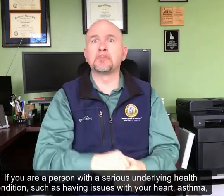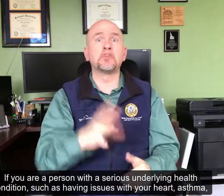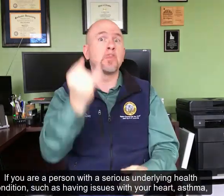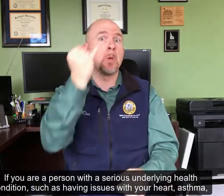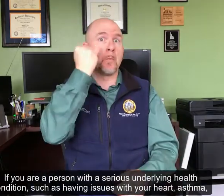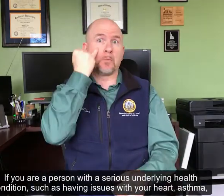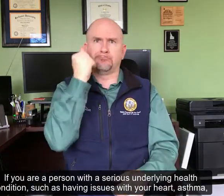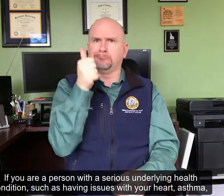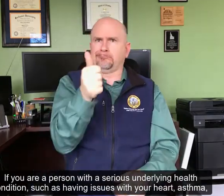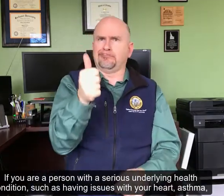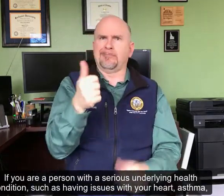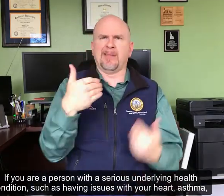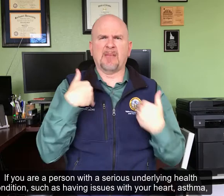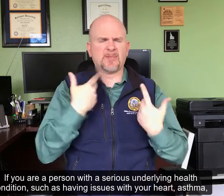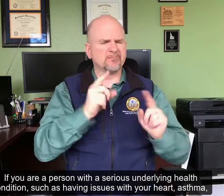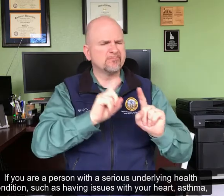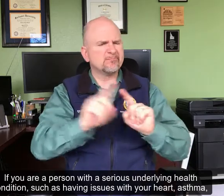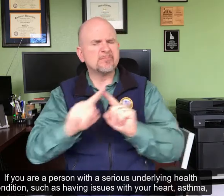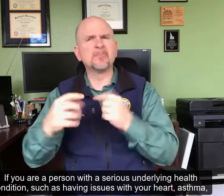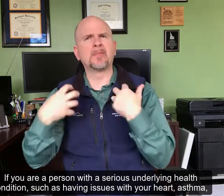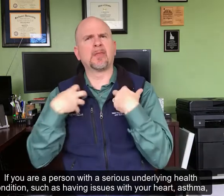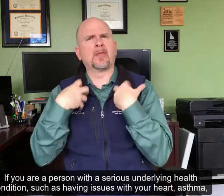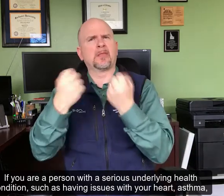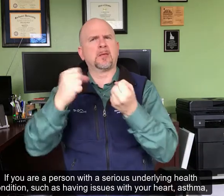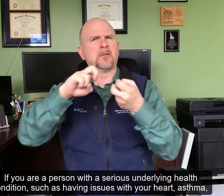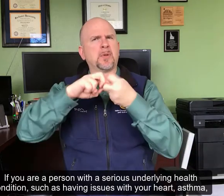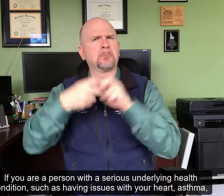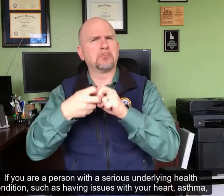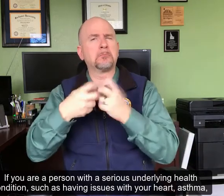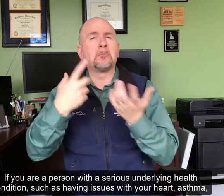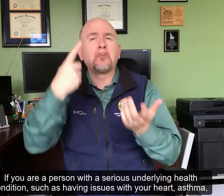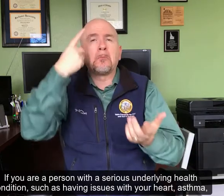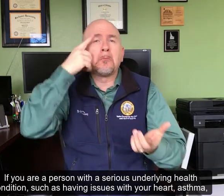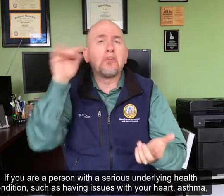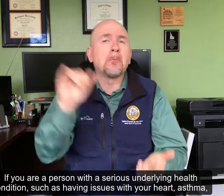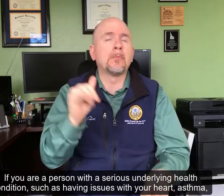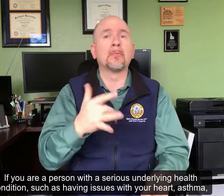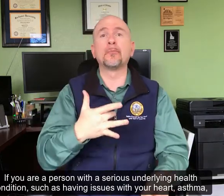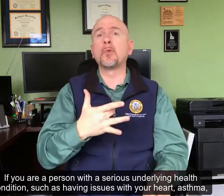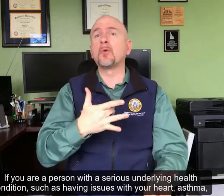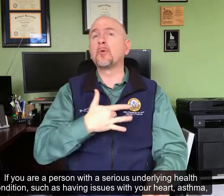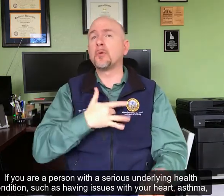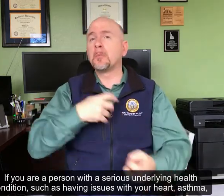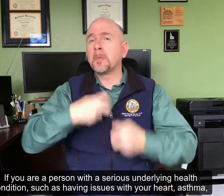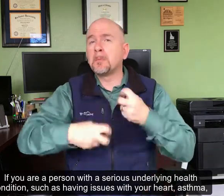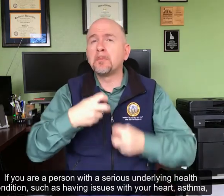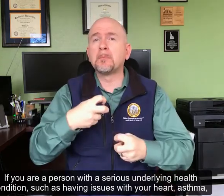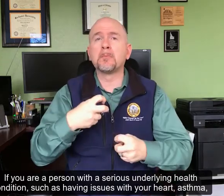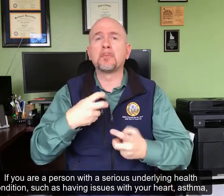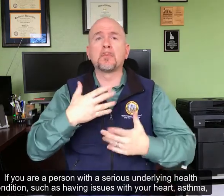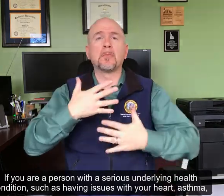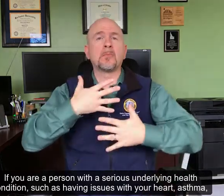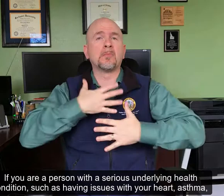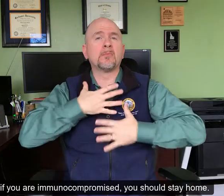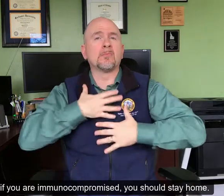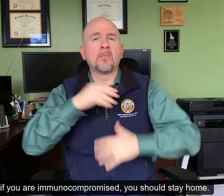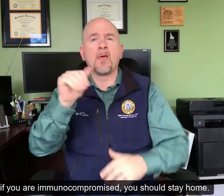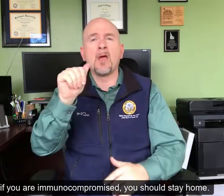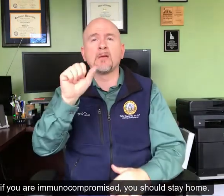If you are a person with a serious underlying health condition, such as having issues with your heart, asthma, or if you